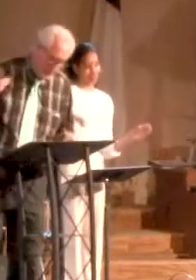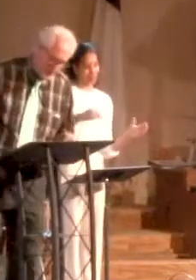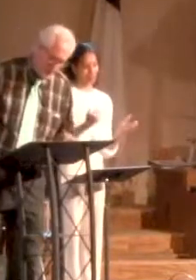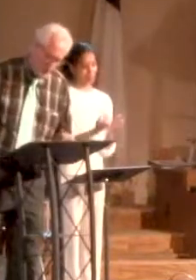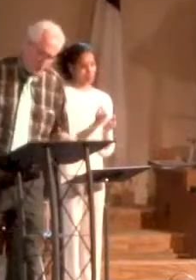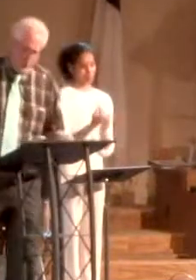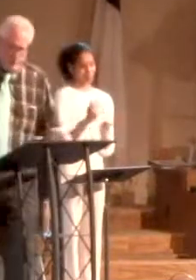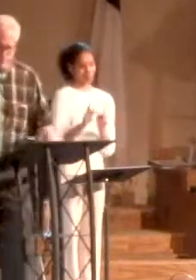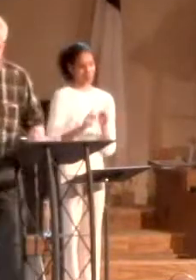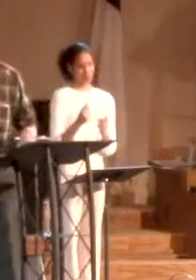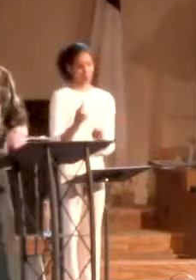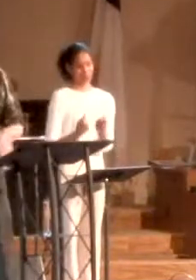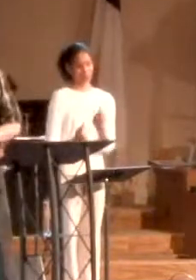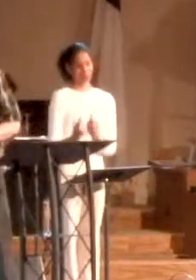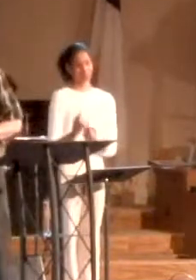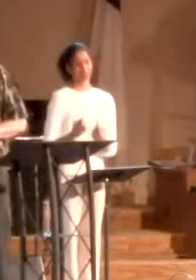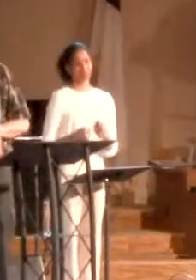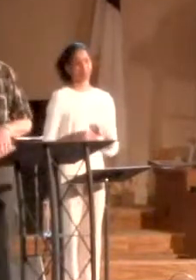Peter's solution